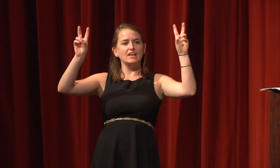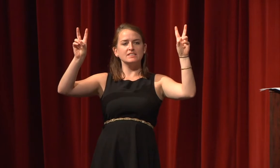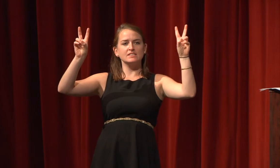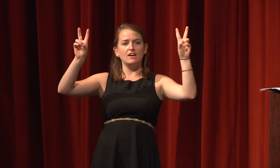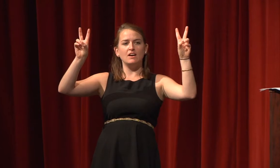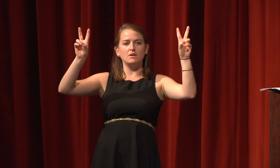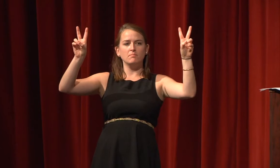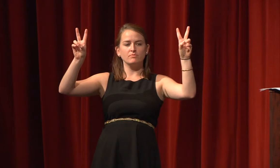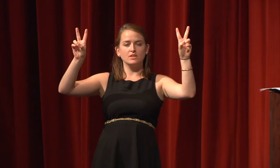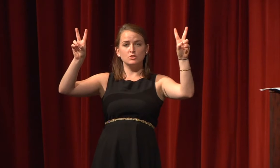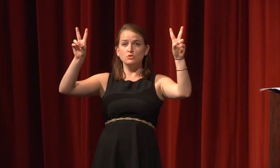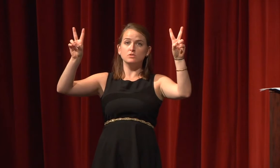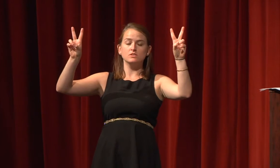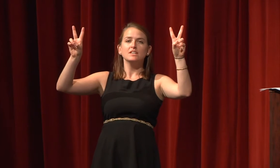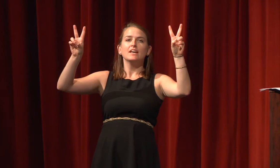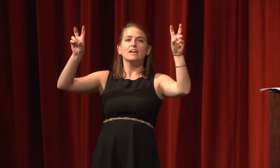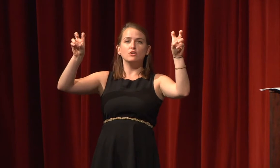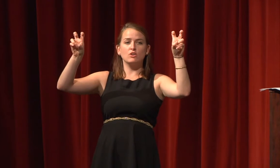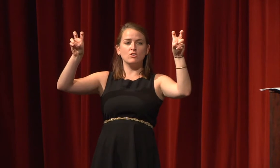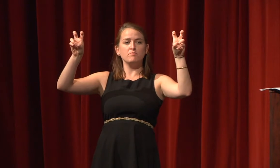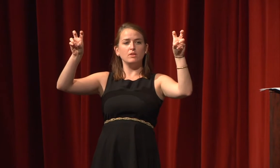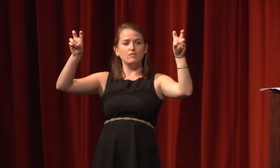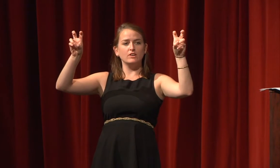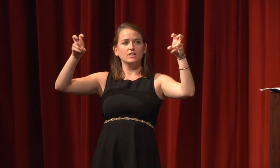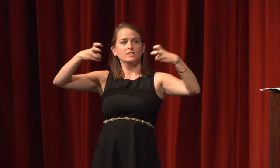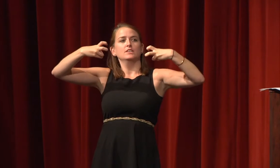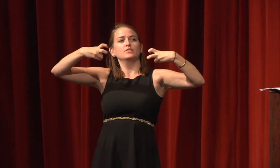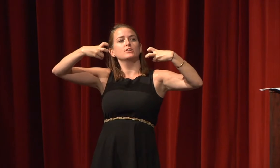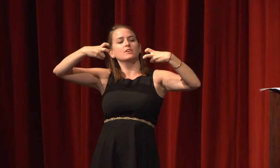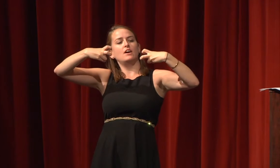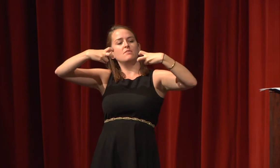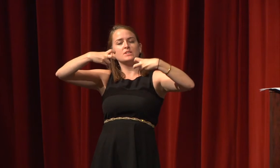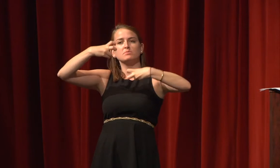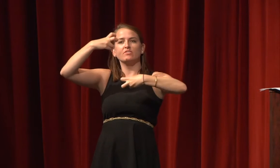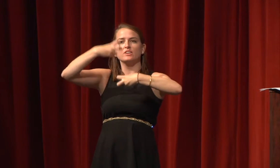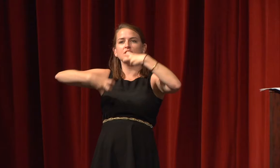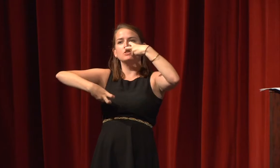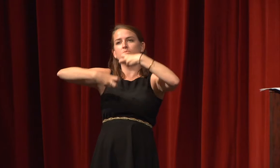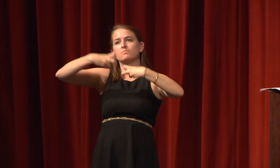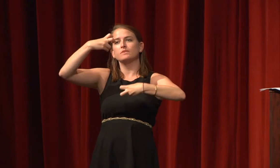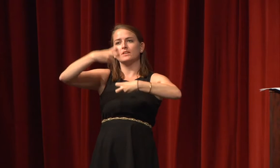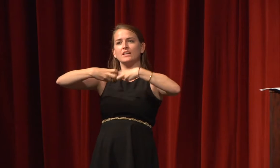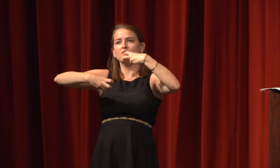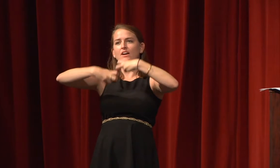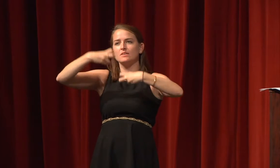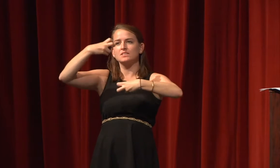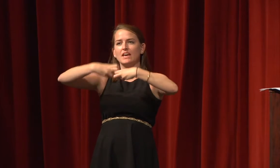as twos and you crumple over your tops of your fingers and you kind of knock them